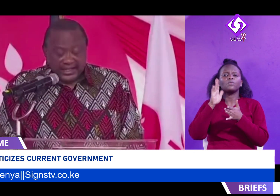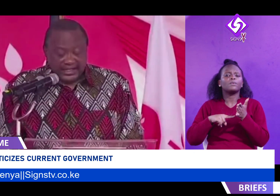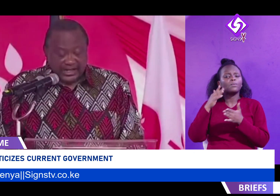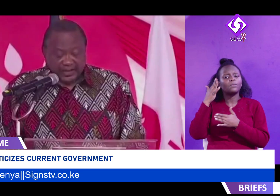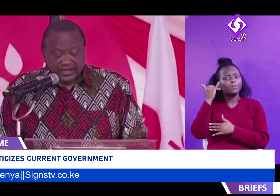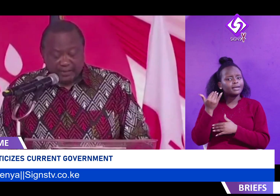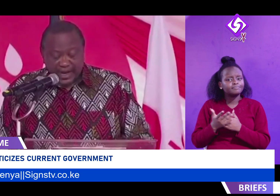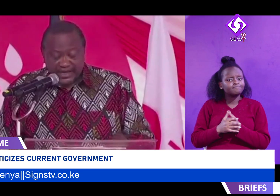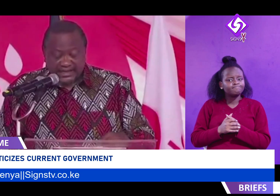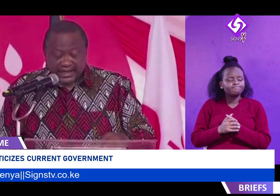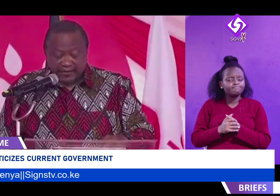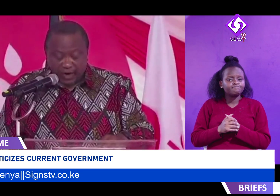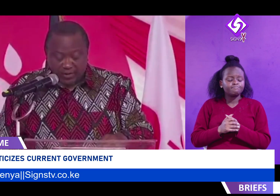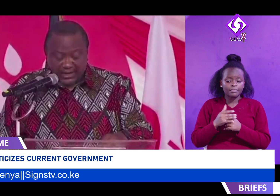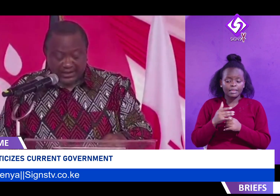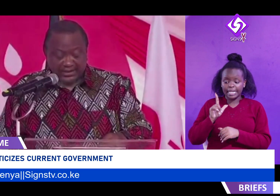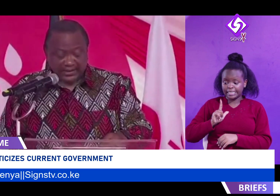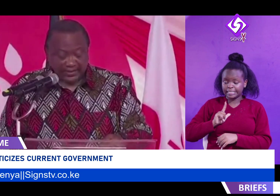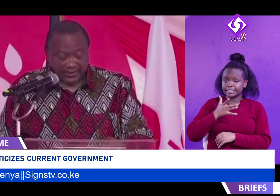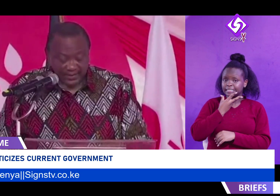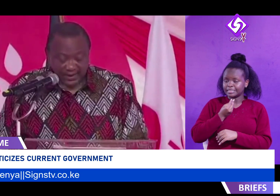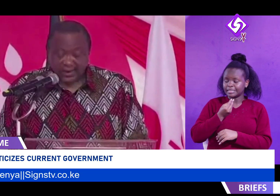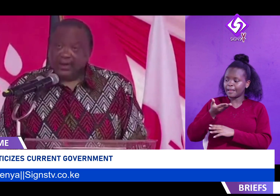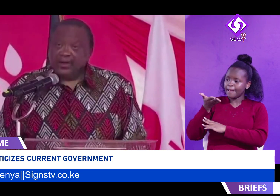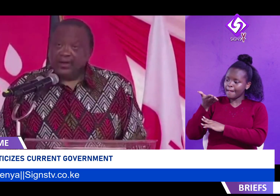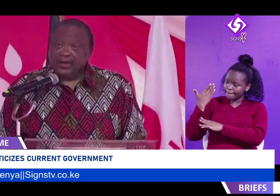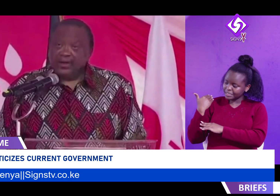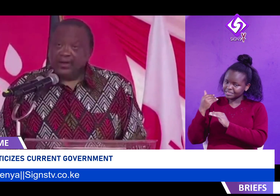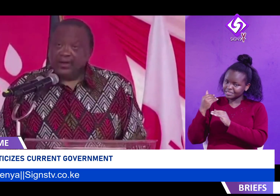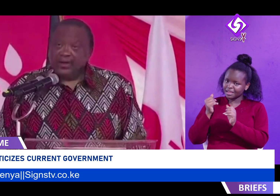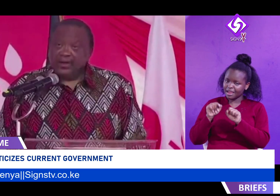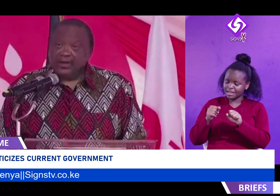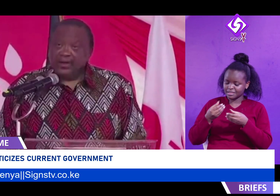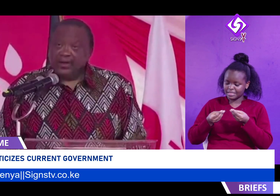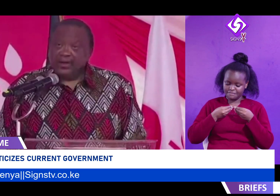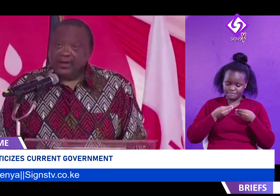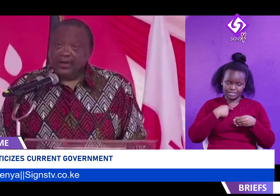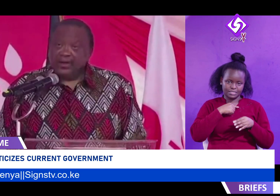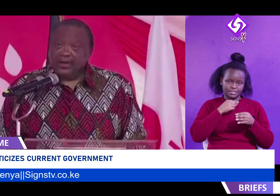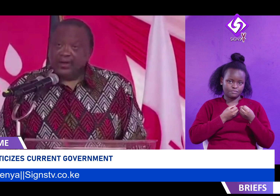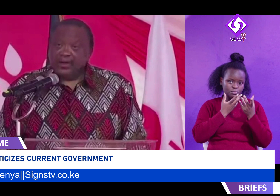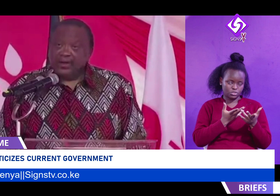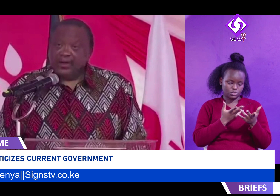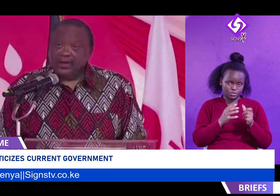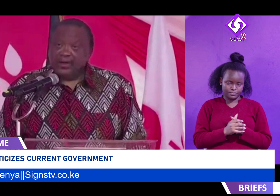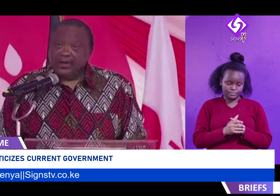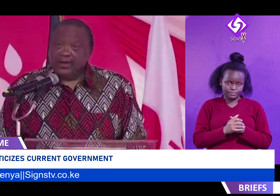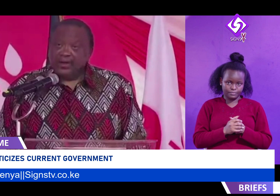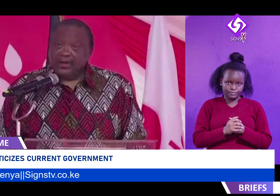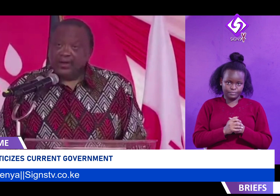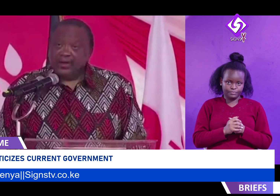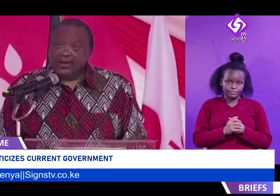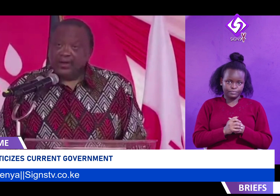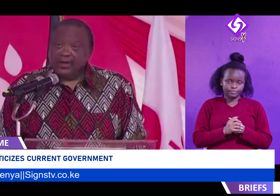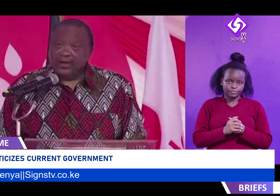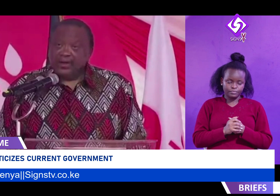Ladies and gentlemen, the past can inform us